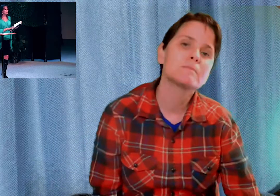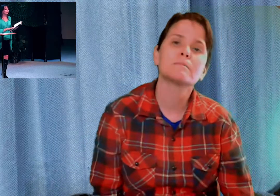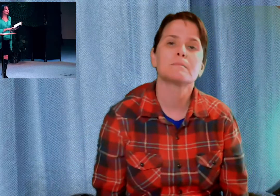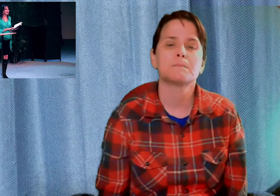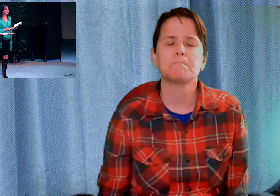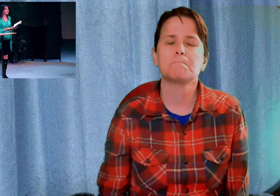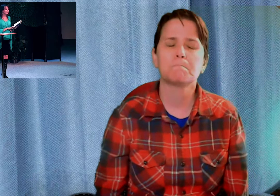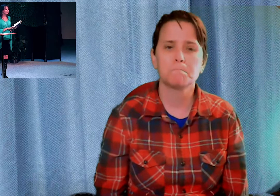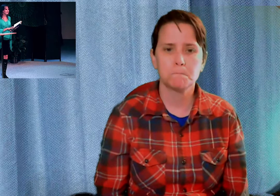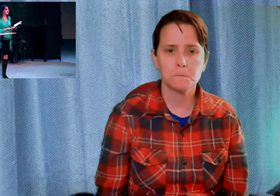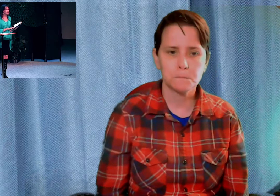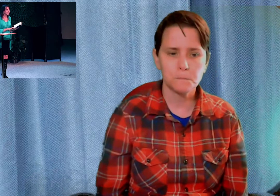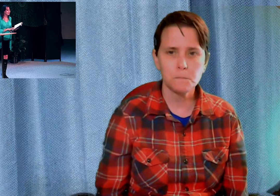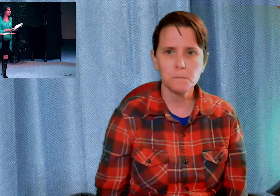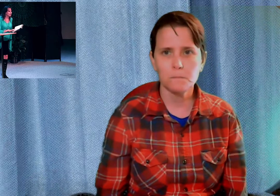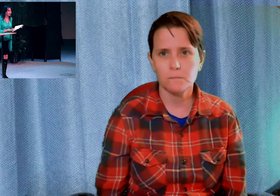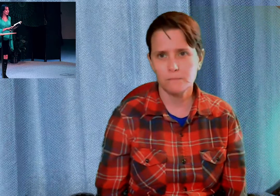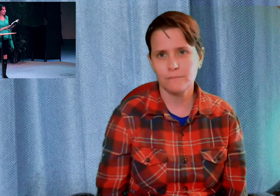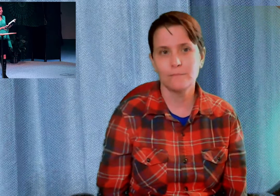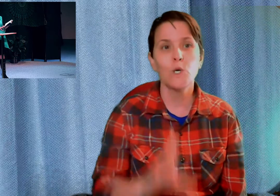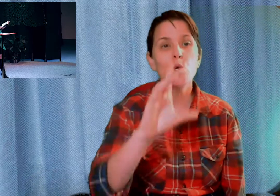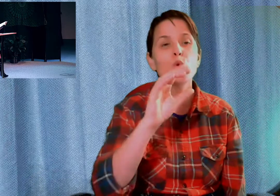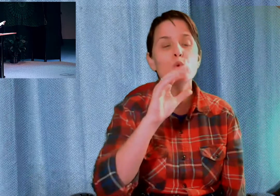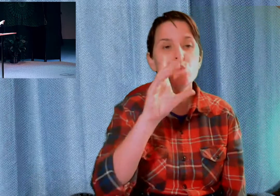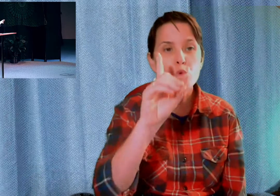Do not worry.